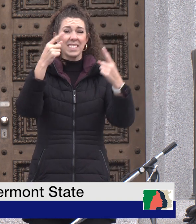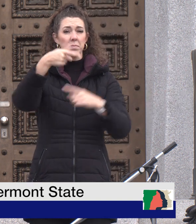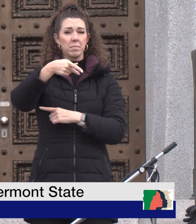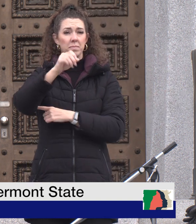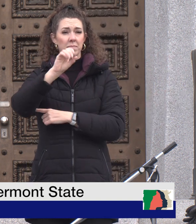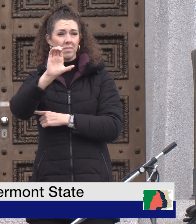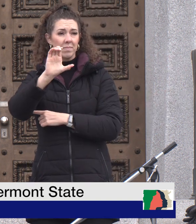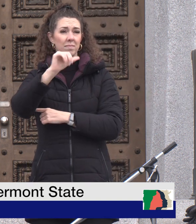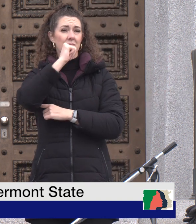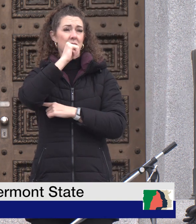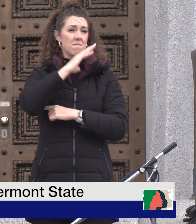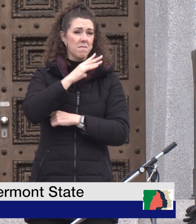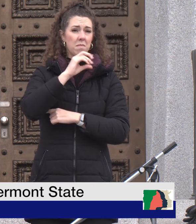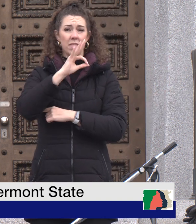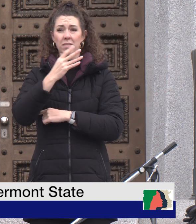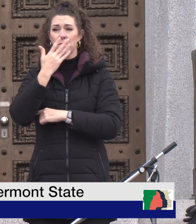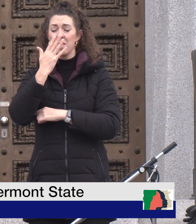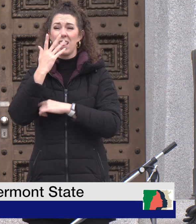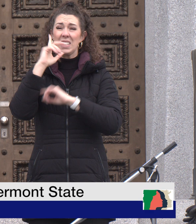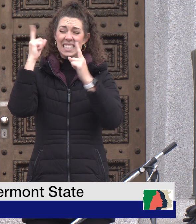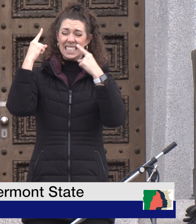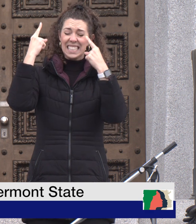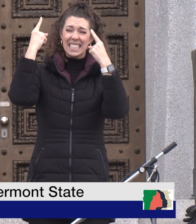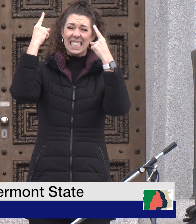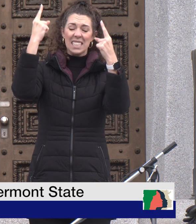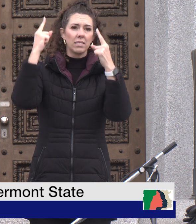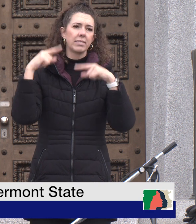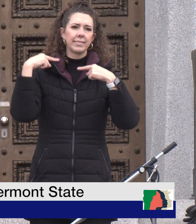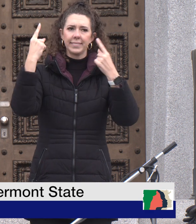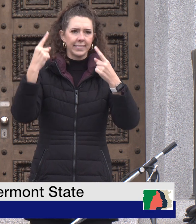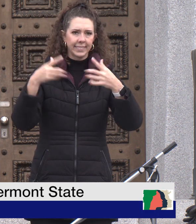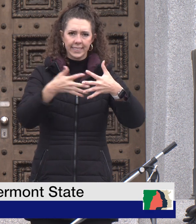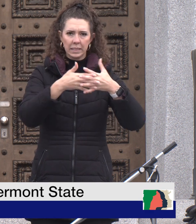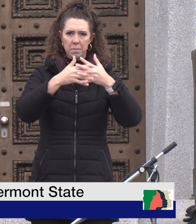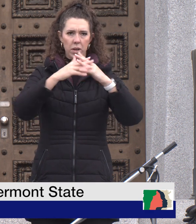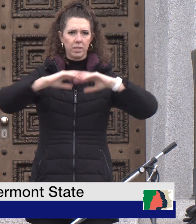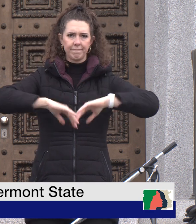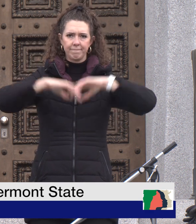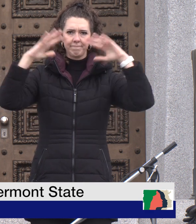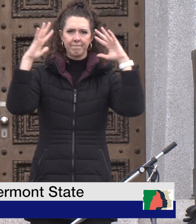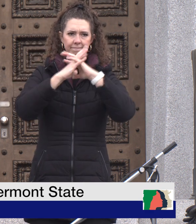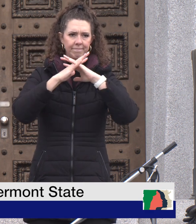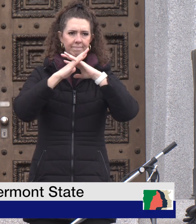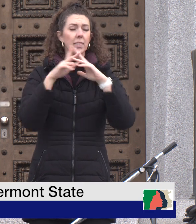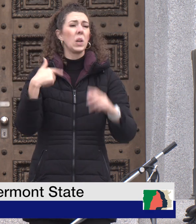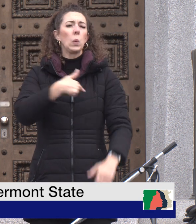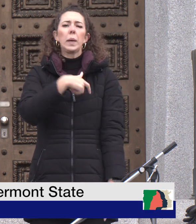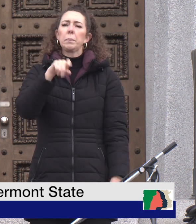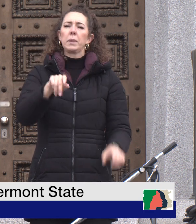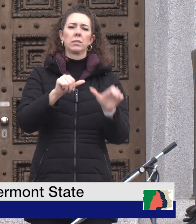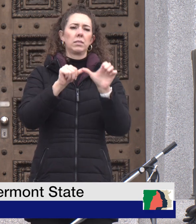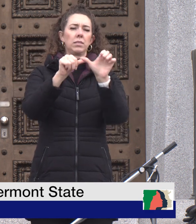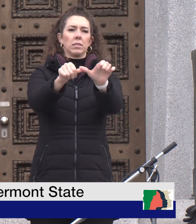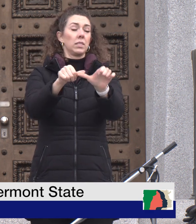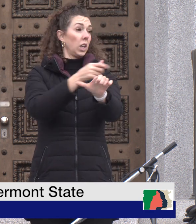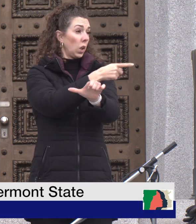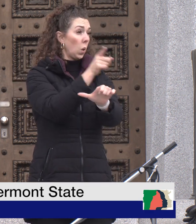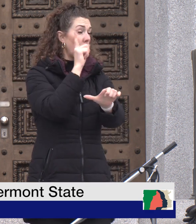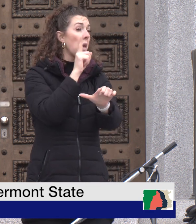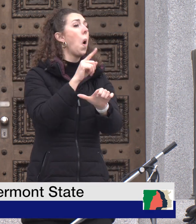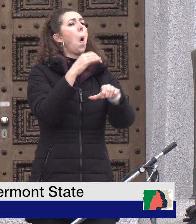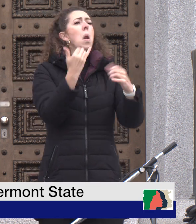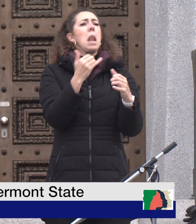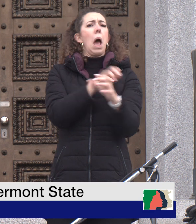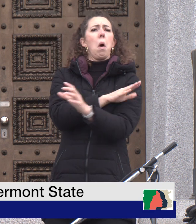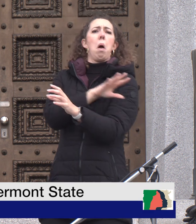color since this country was founded, need to stay in the fight. They need to stay on